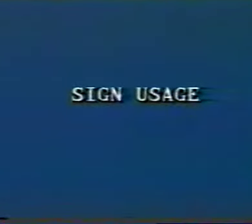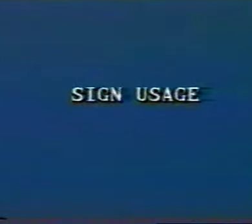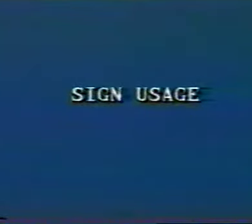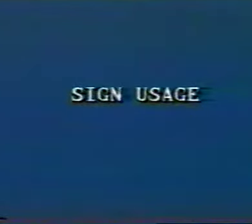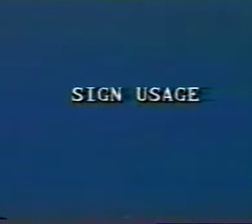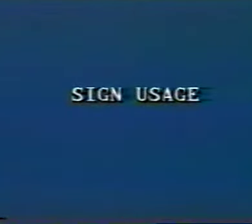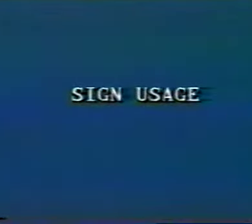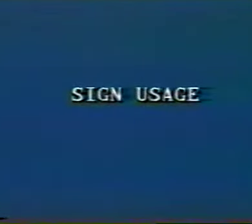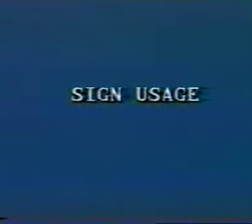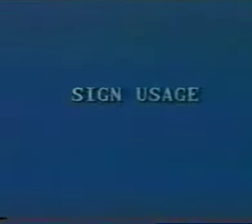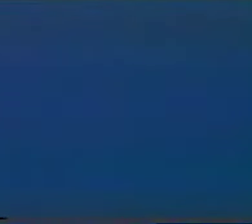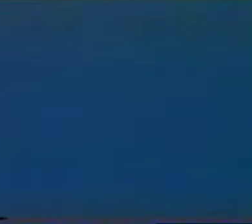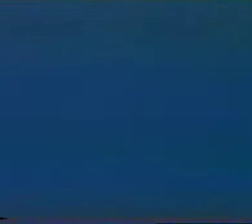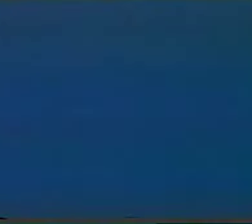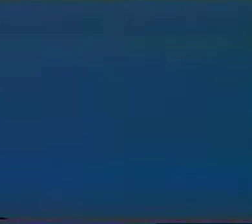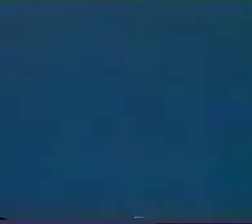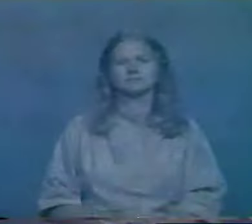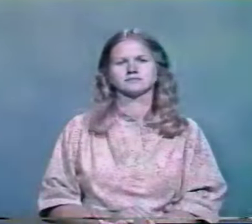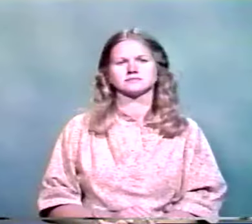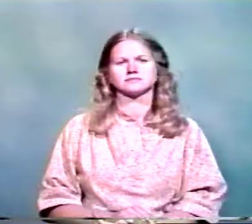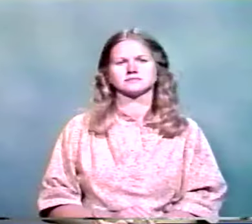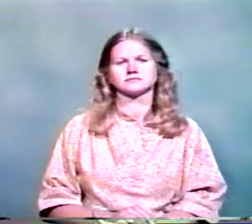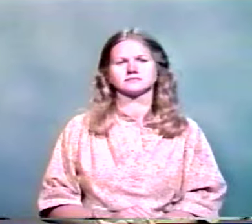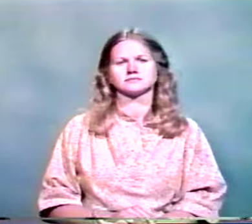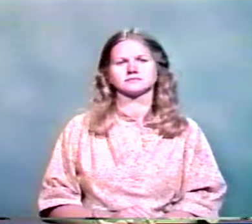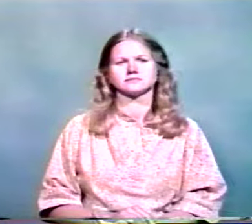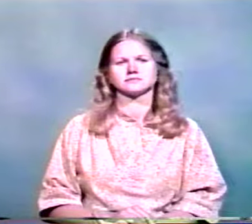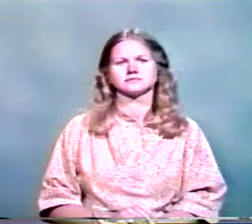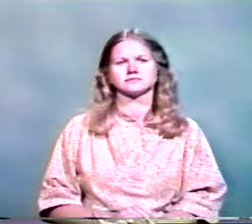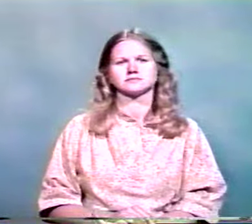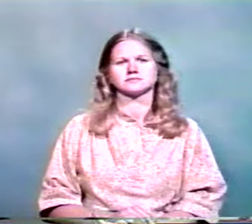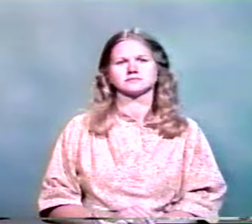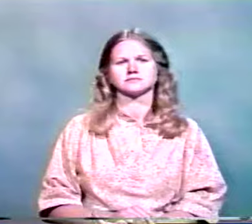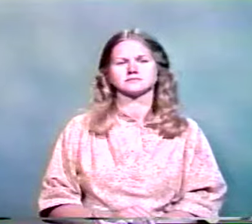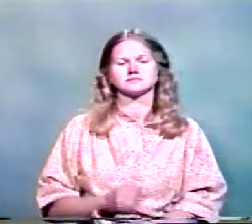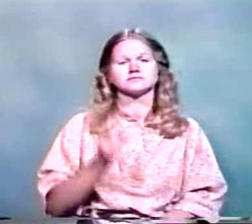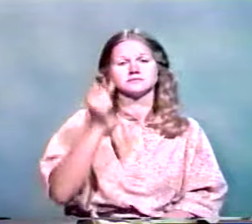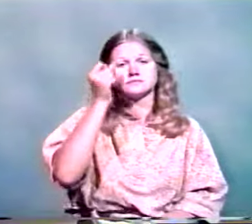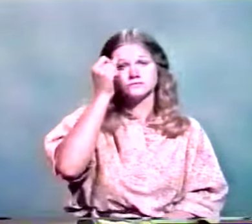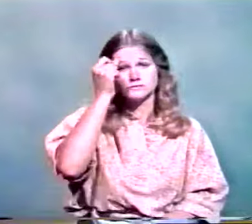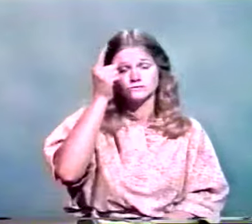This is the sign, understand.